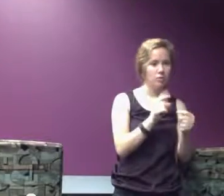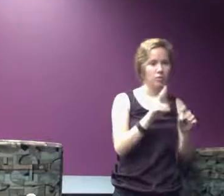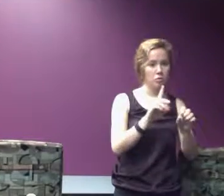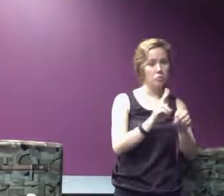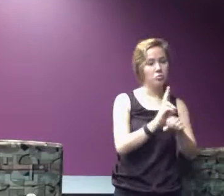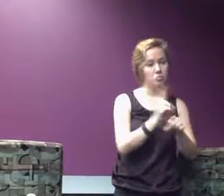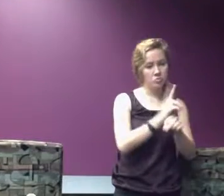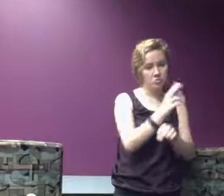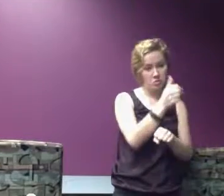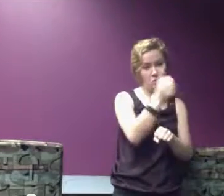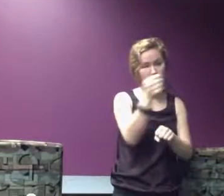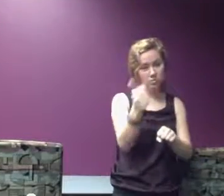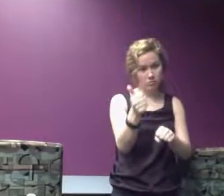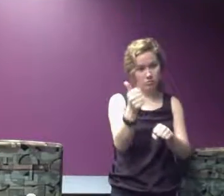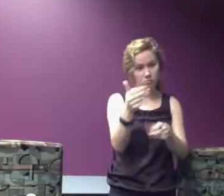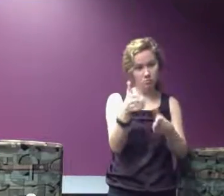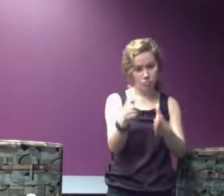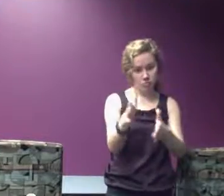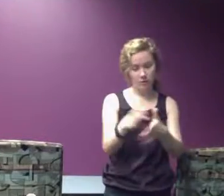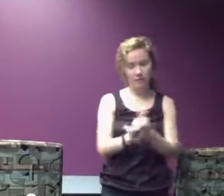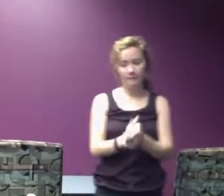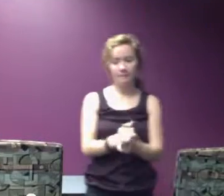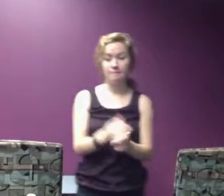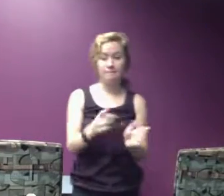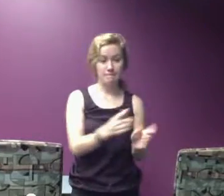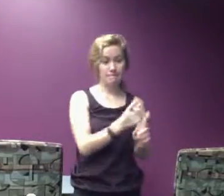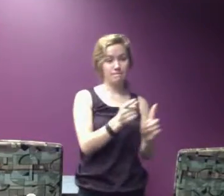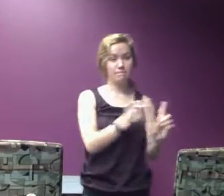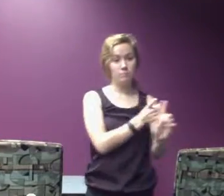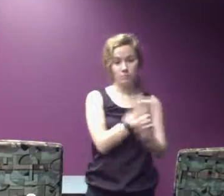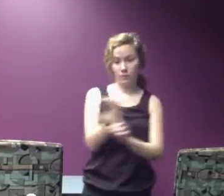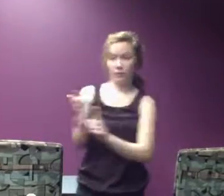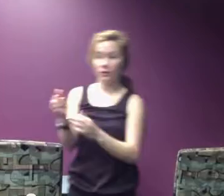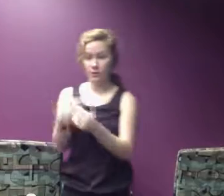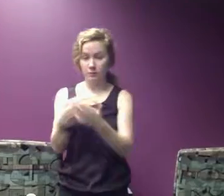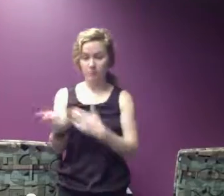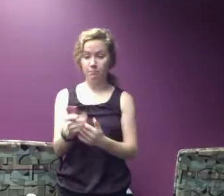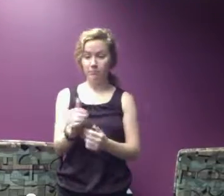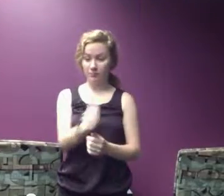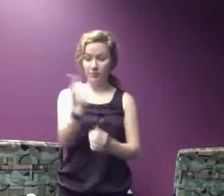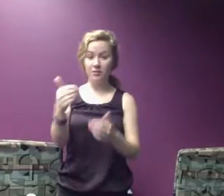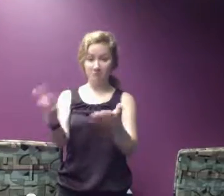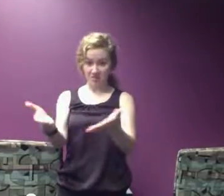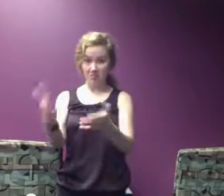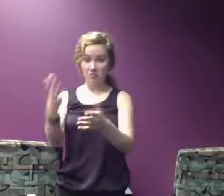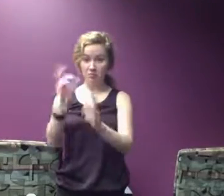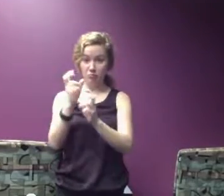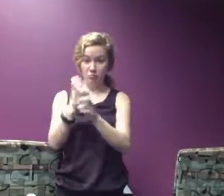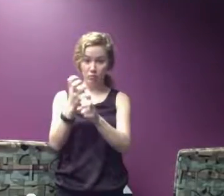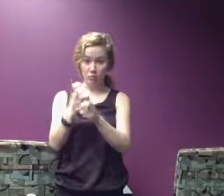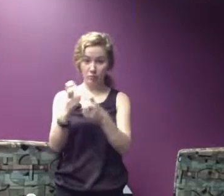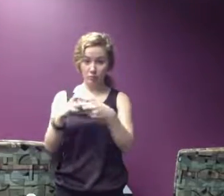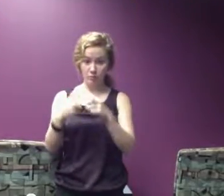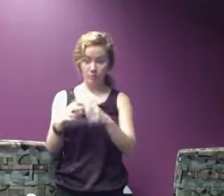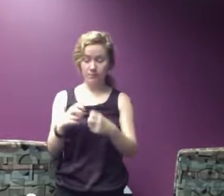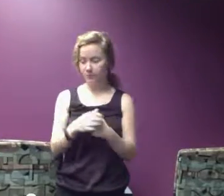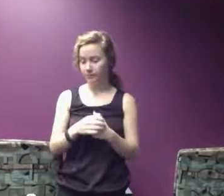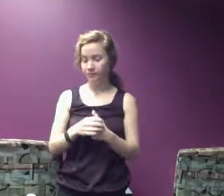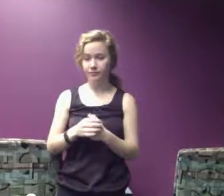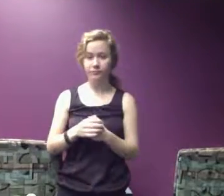So if you're struggling, you should use the other method. But if not, then you can go back. Anyway, we're going to go back to the topic.